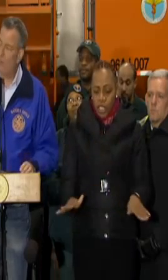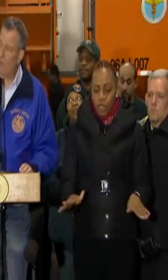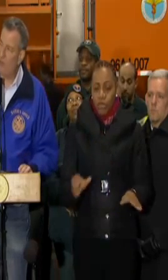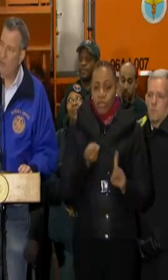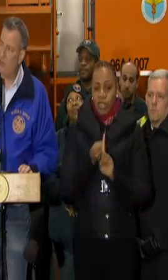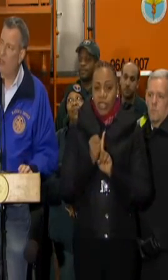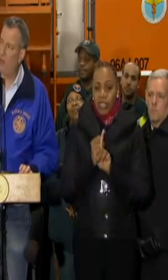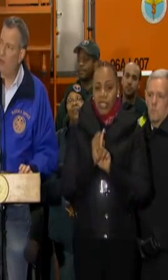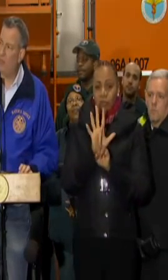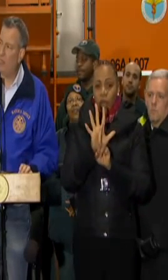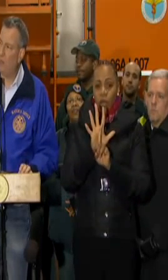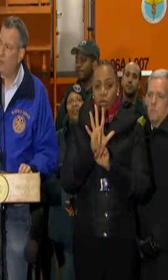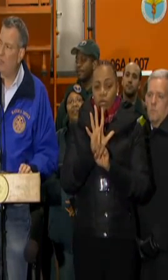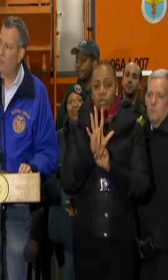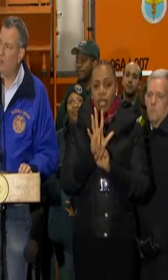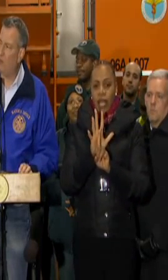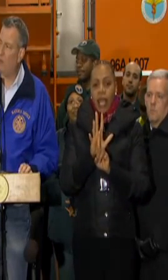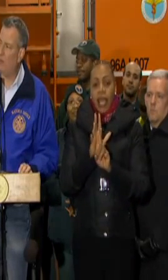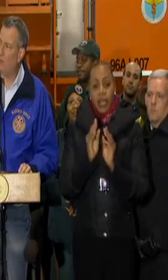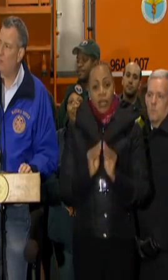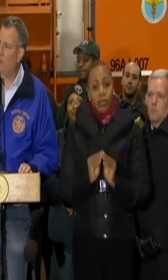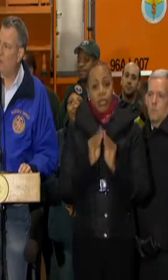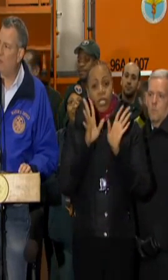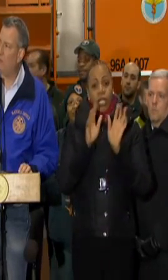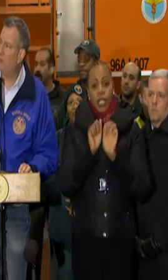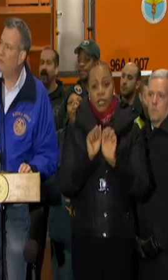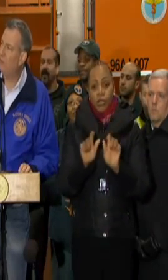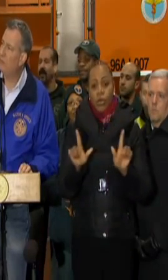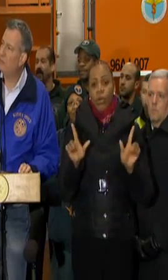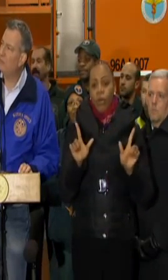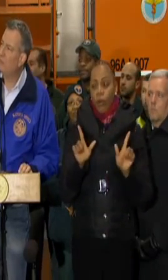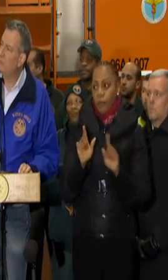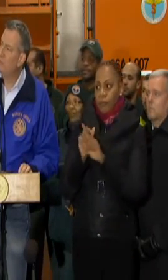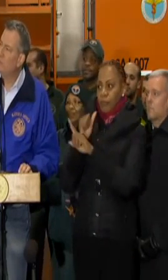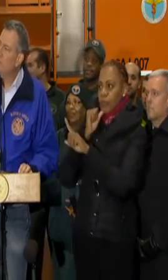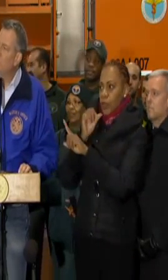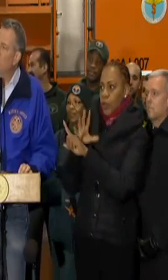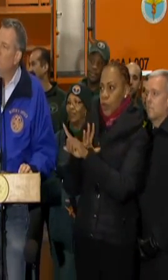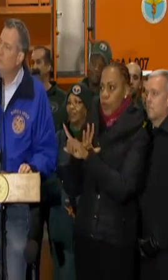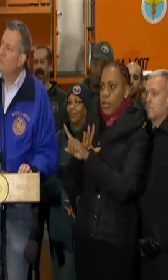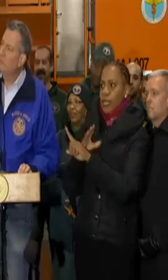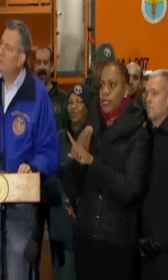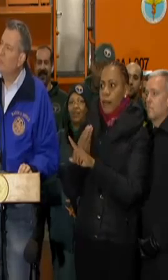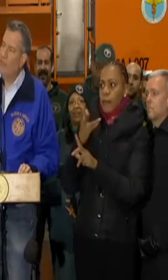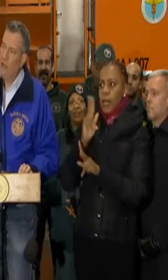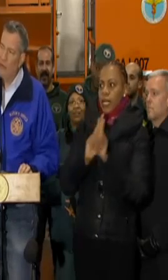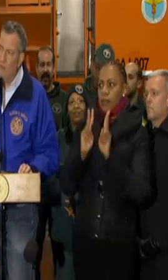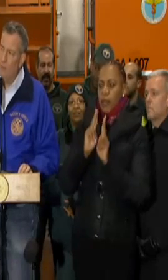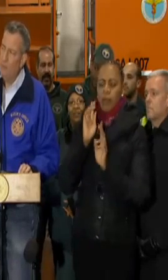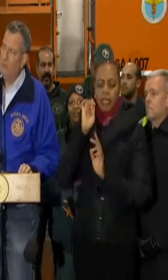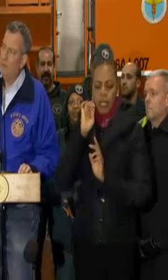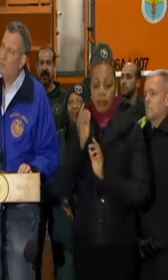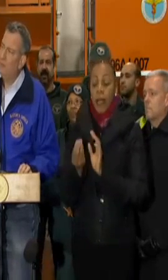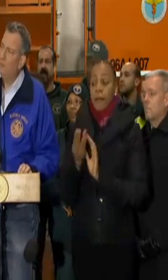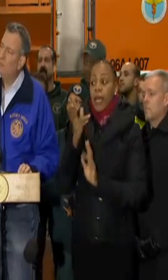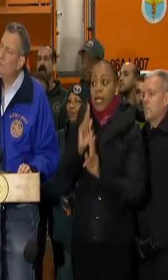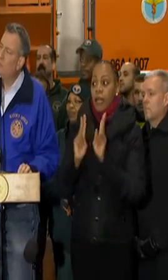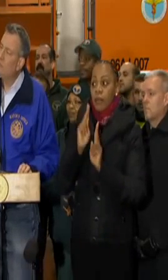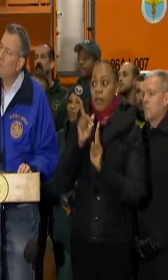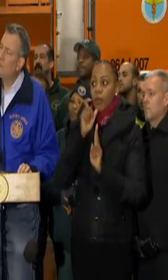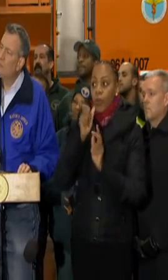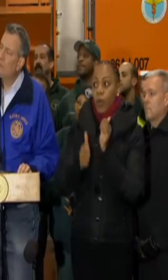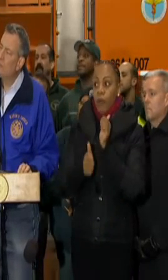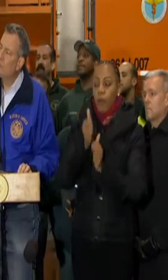we factored everything together, it became pretty clear to everyone that it was the right thing to do. Follow up on that. A lot of people who are hurt most when there's Louder? A lot of the people who are